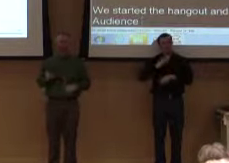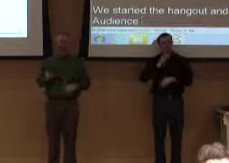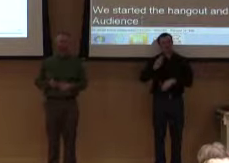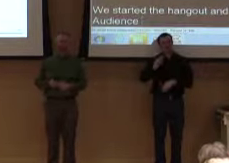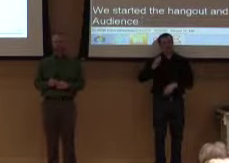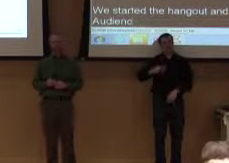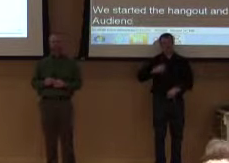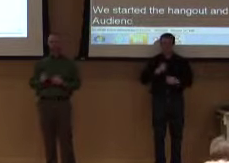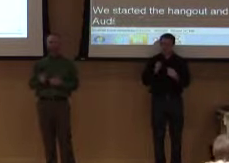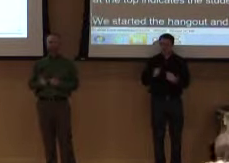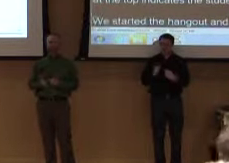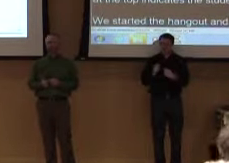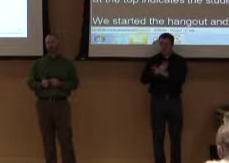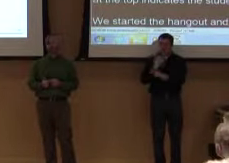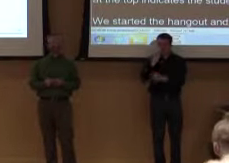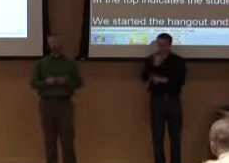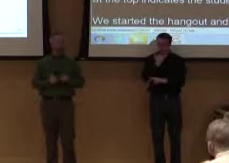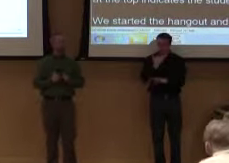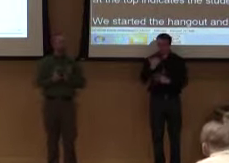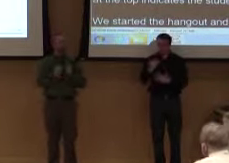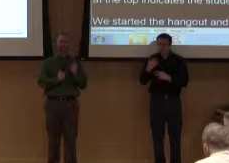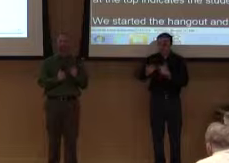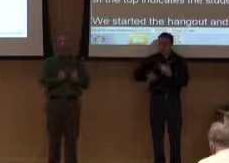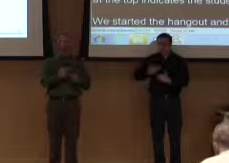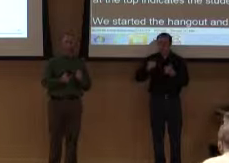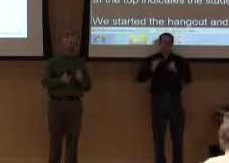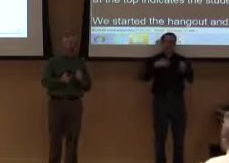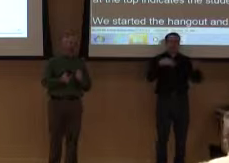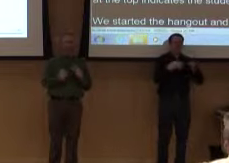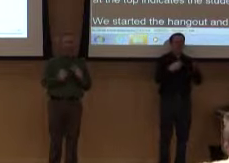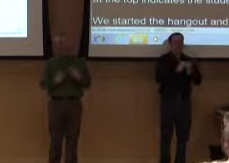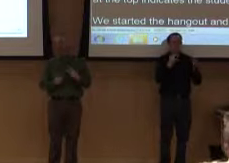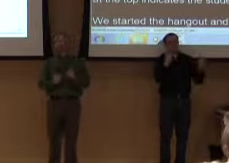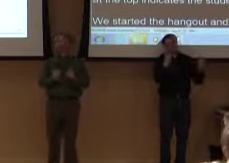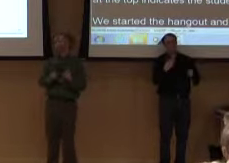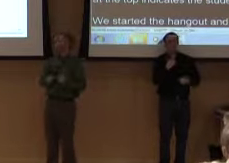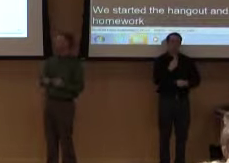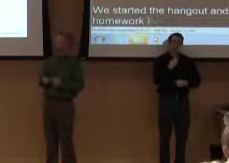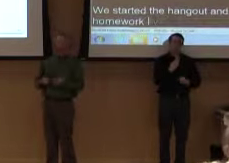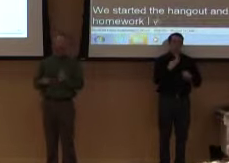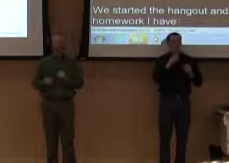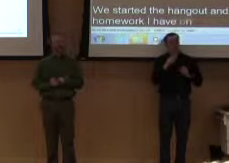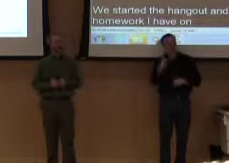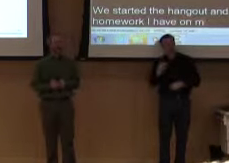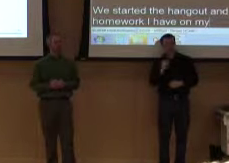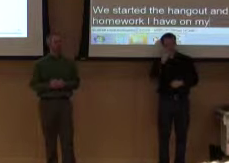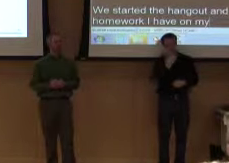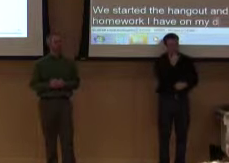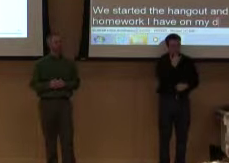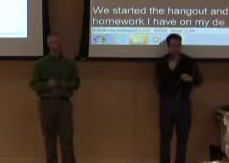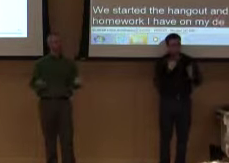And I'm really struggling to figure out why I'm getting it wrong. And I'm trying to explain through sign or voice or chat why it's